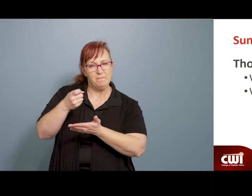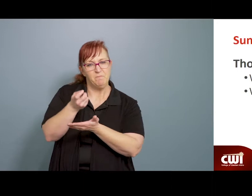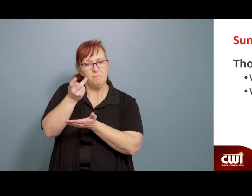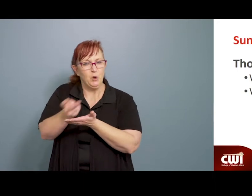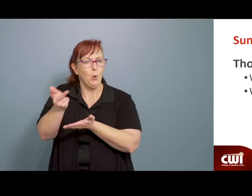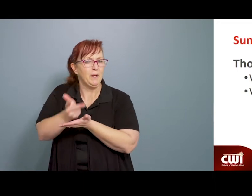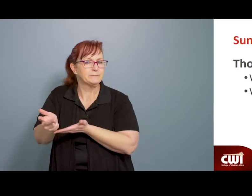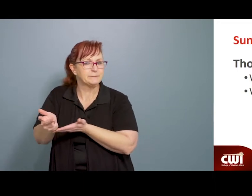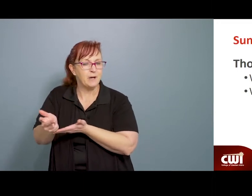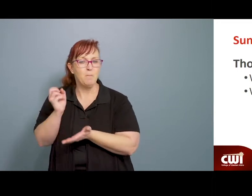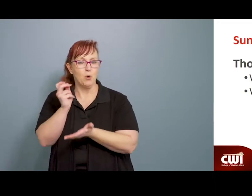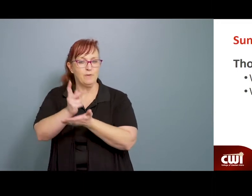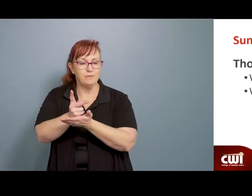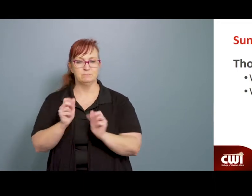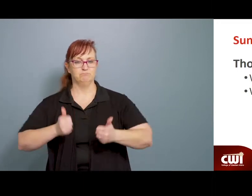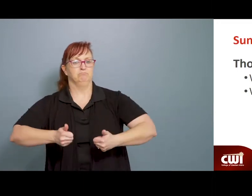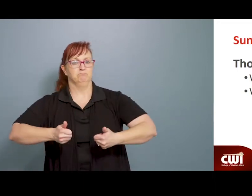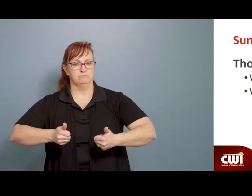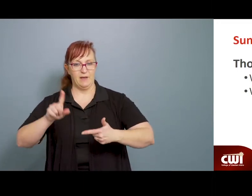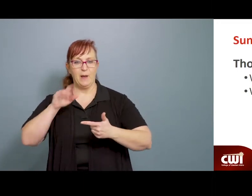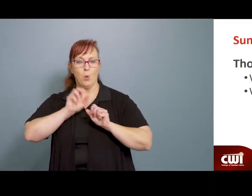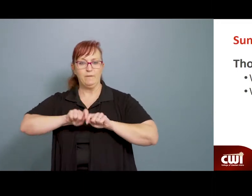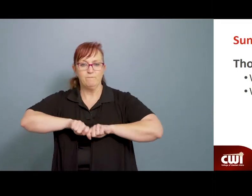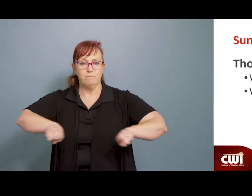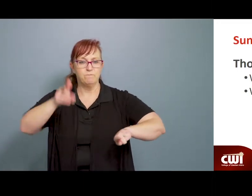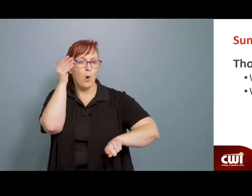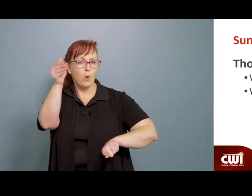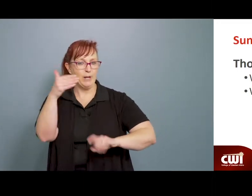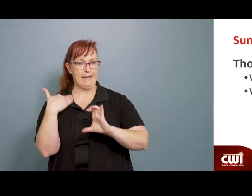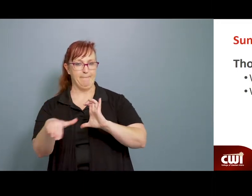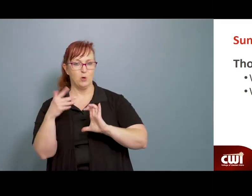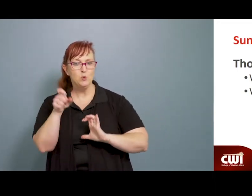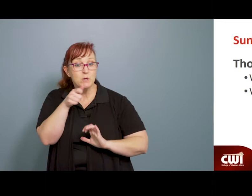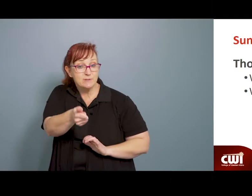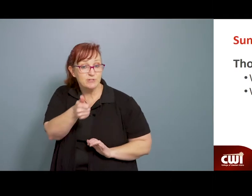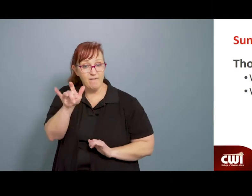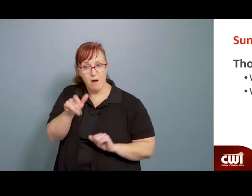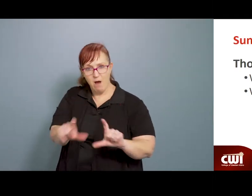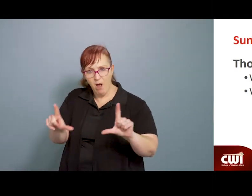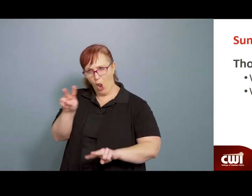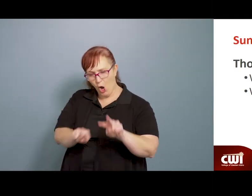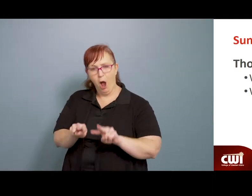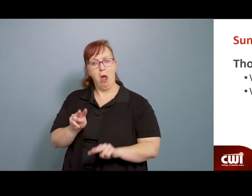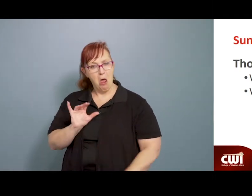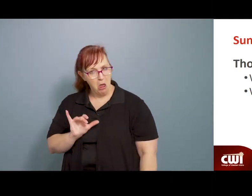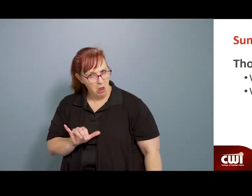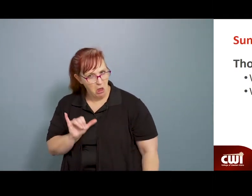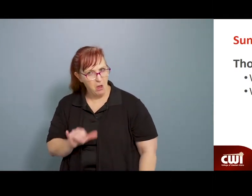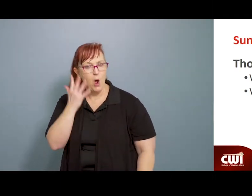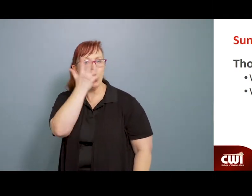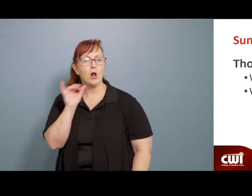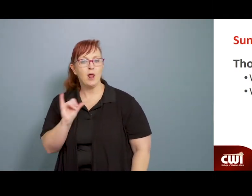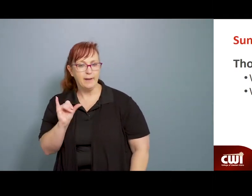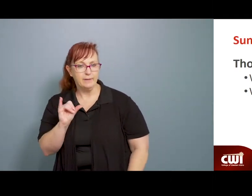then there'll be a landing page sent out, which I will forward to everybody so you can get a feel of what is that going to look